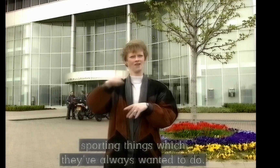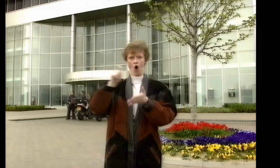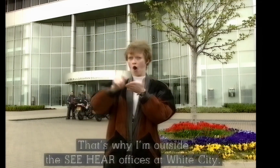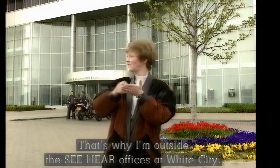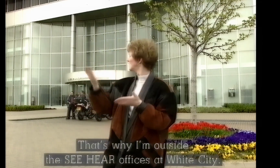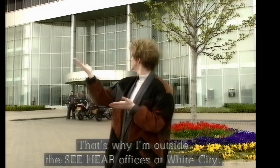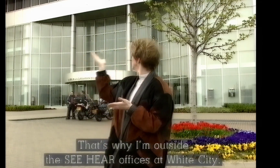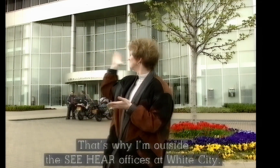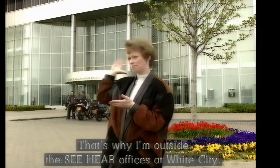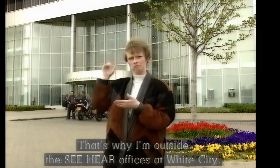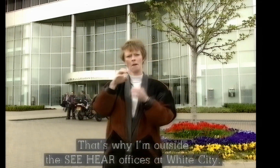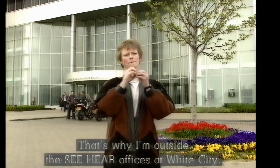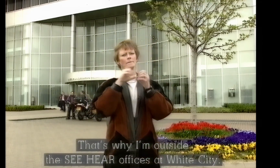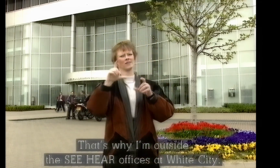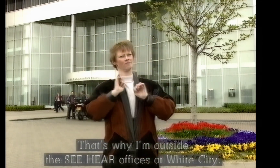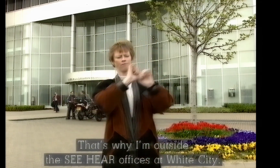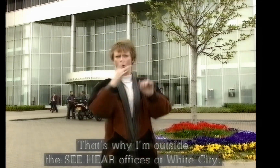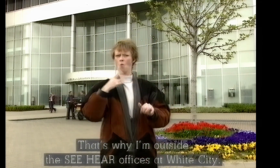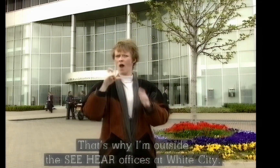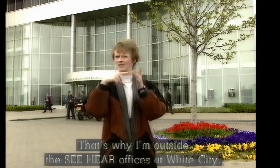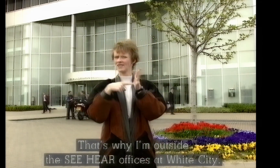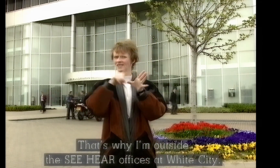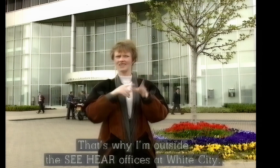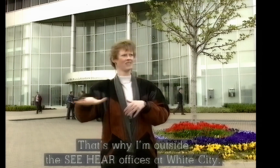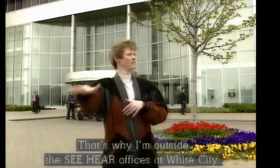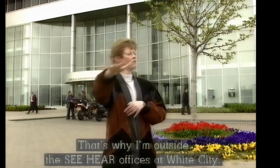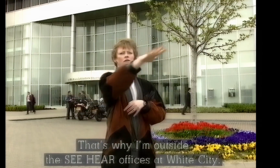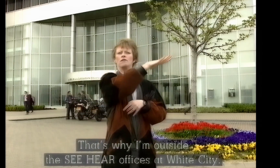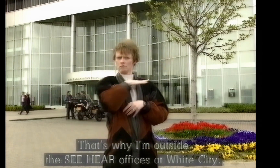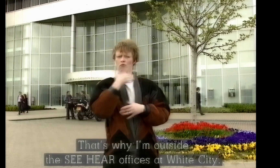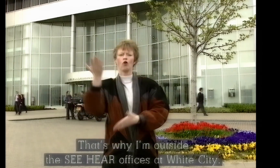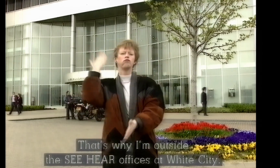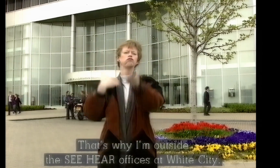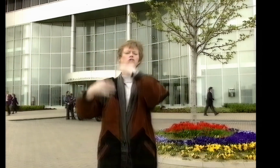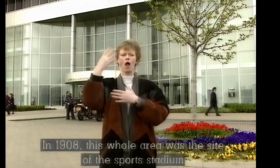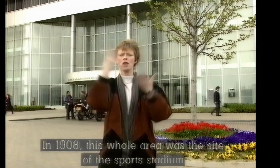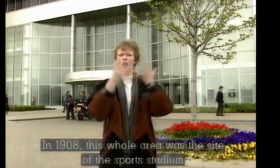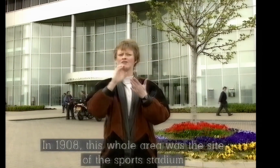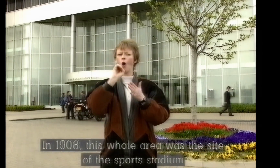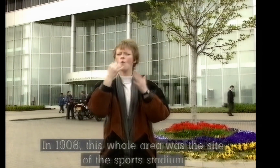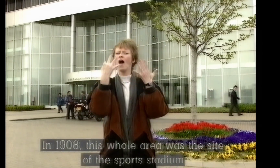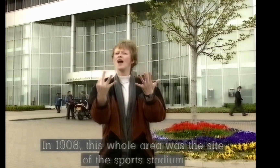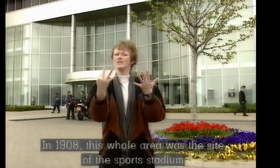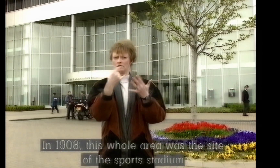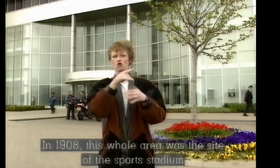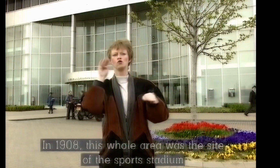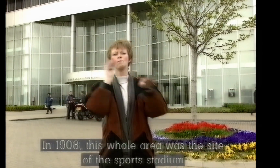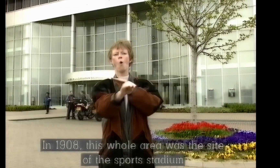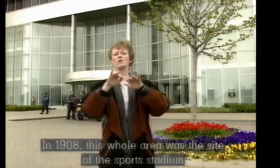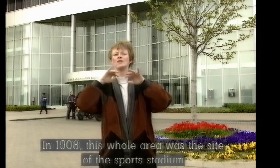standing here, outside the See Here offices in the BBC White City Centre. In 1908, this